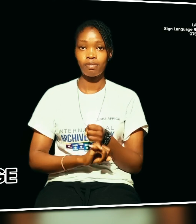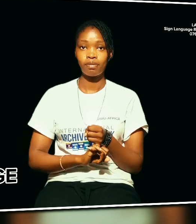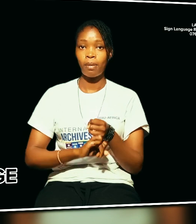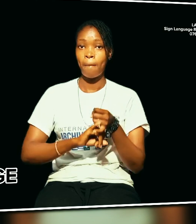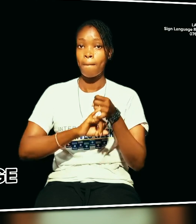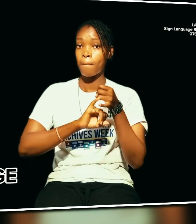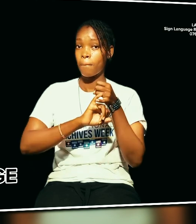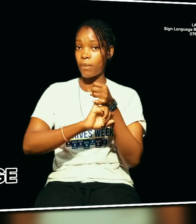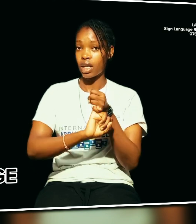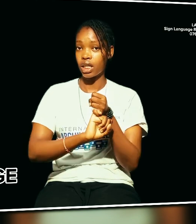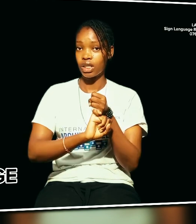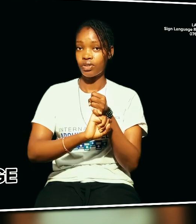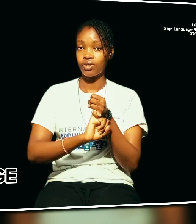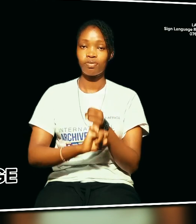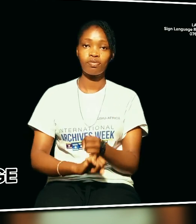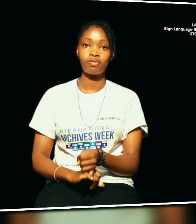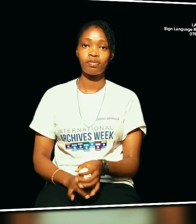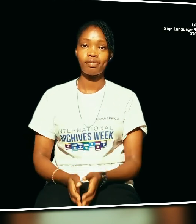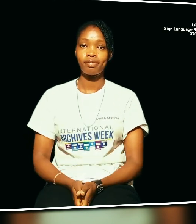Marriage.